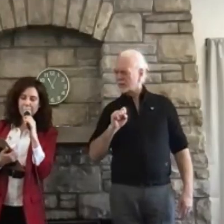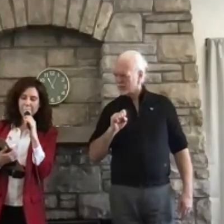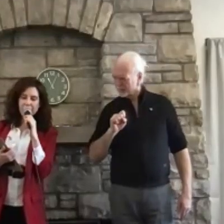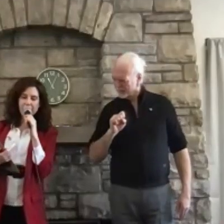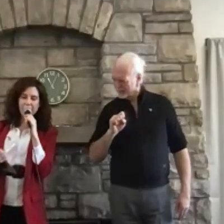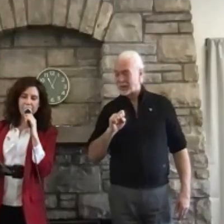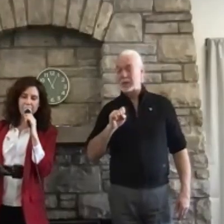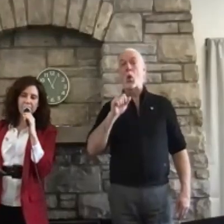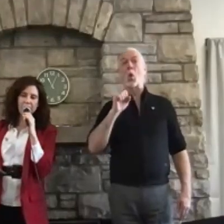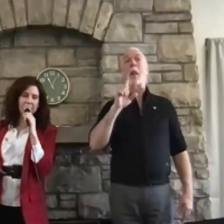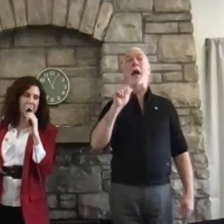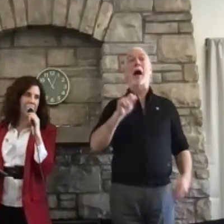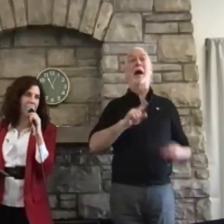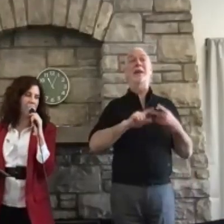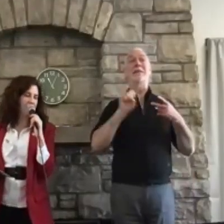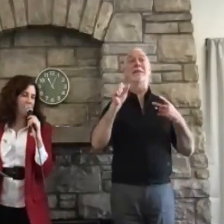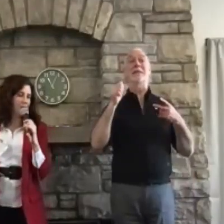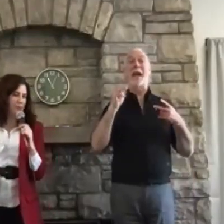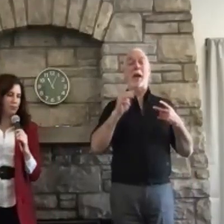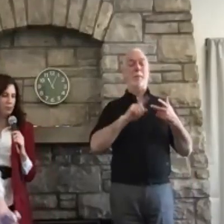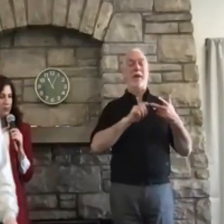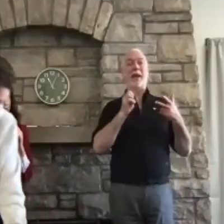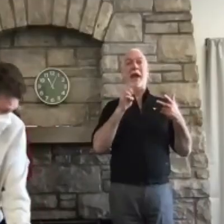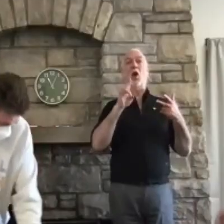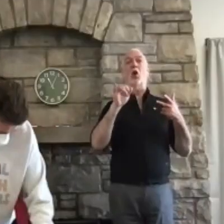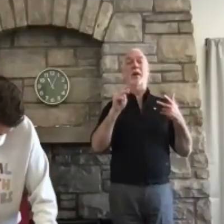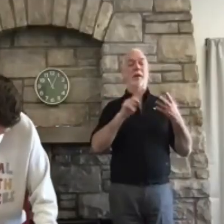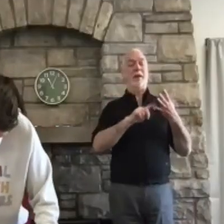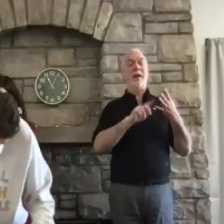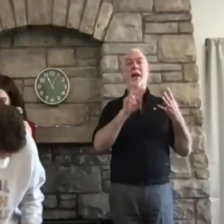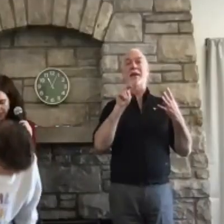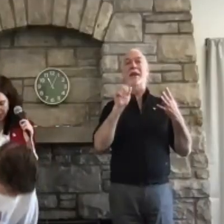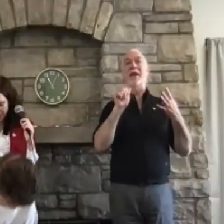Sam, Aaron, and Nadia.